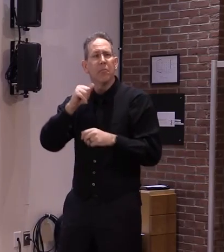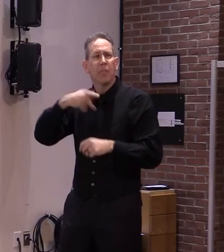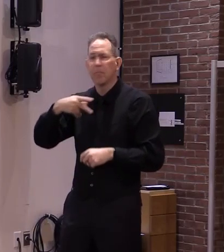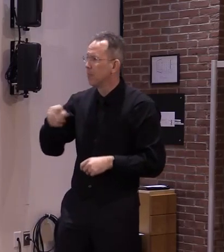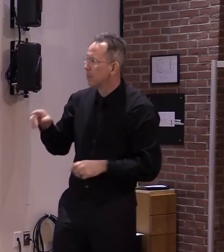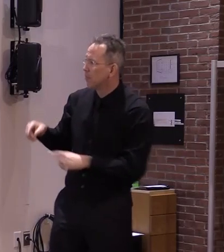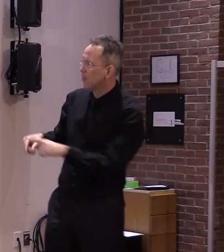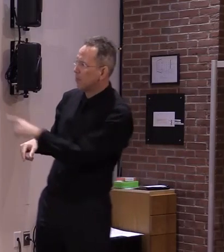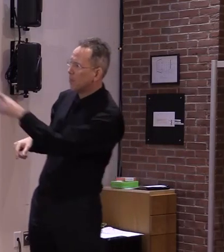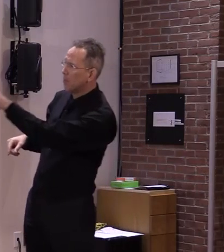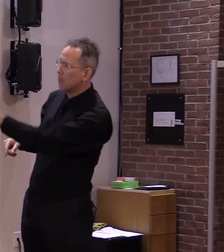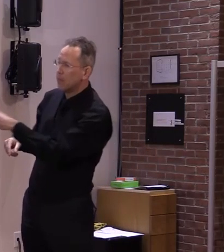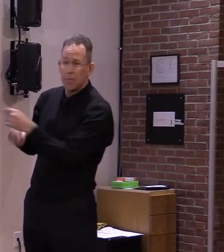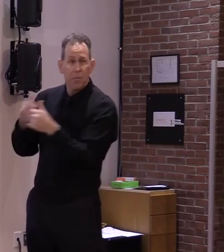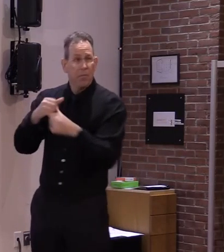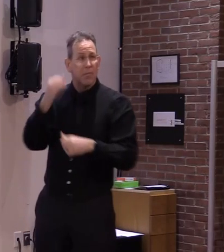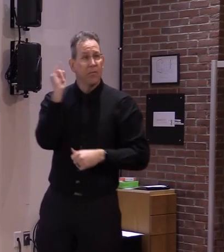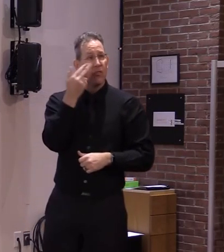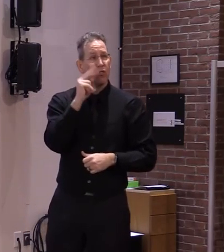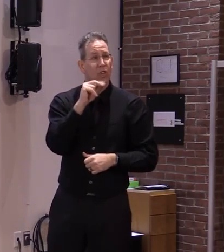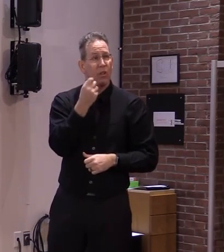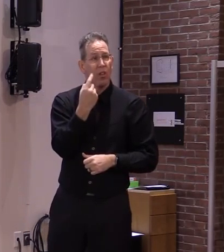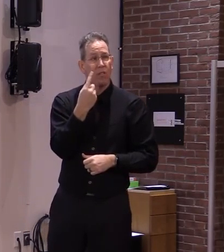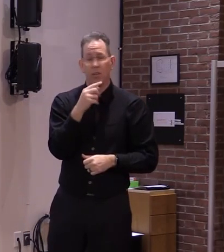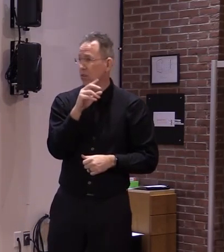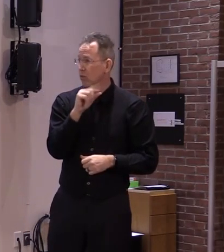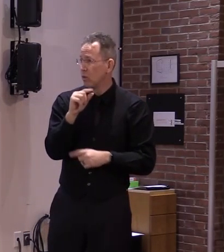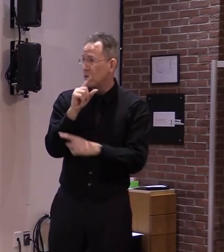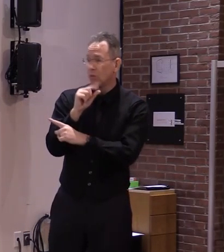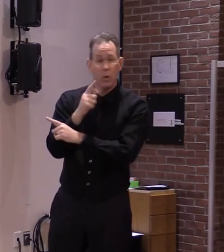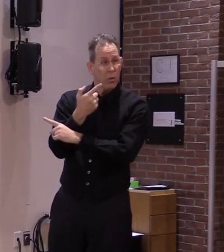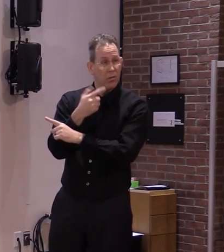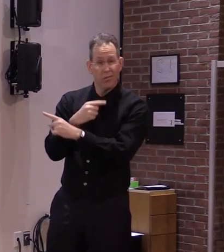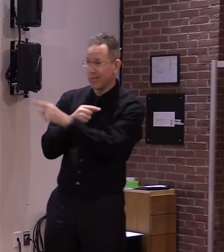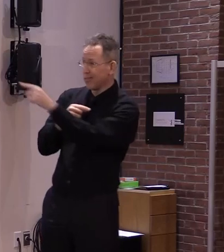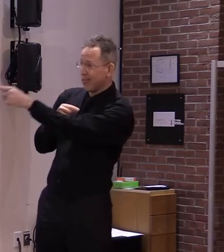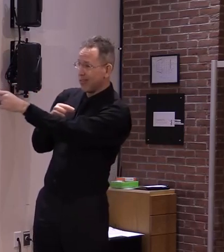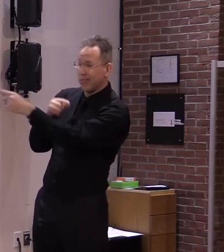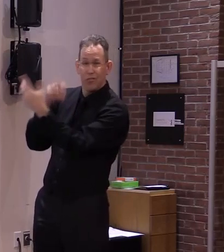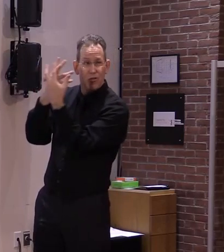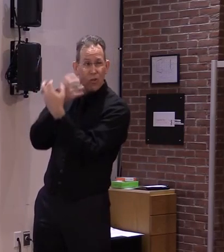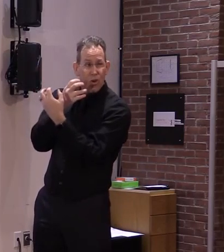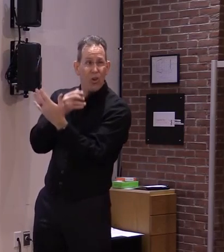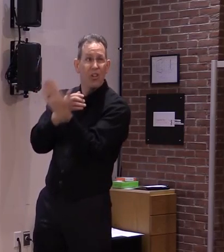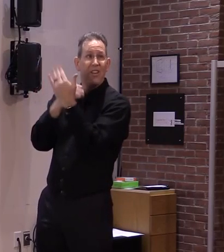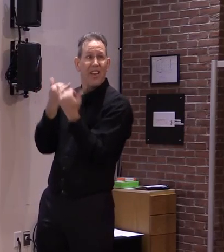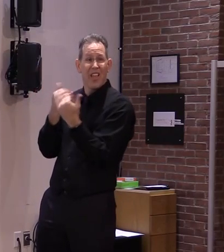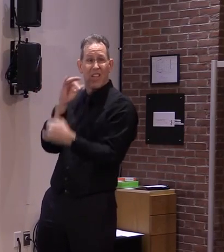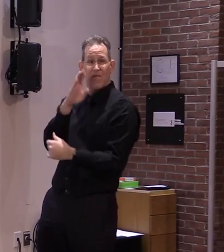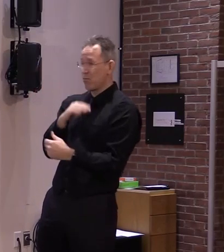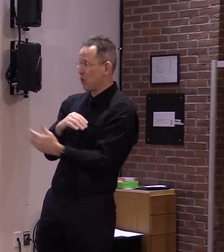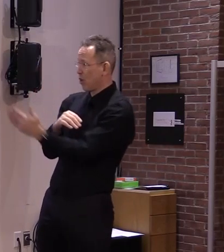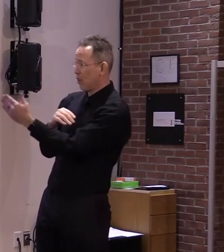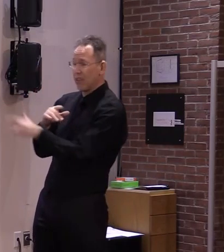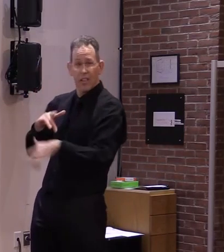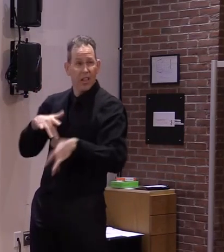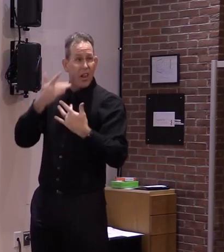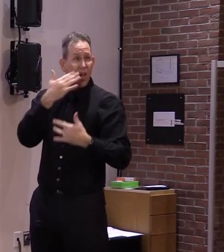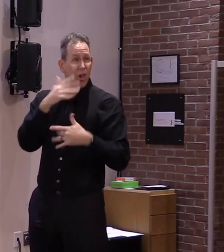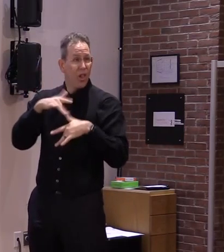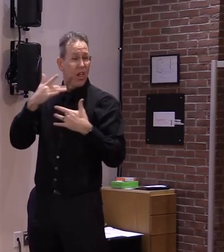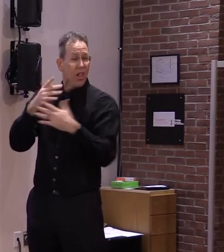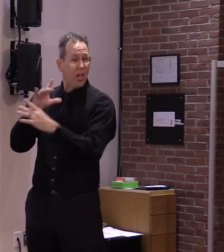in almost every corner of every state in the region. And again, these improvements that we're seeing around us will certainly have a